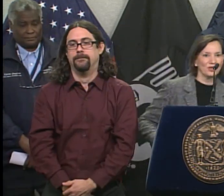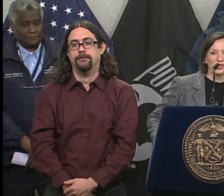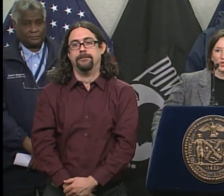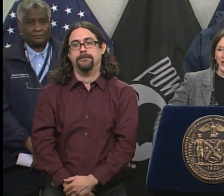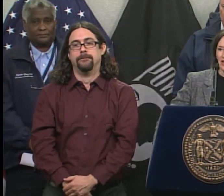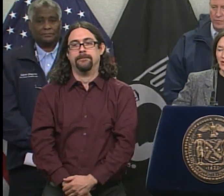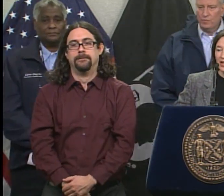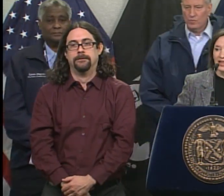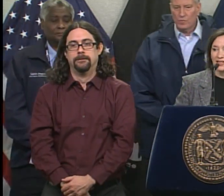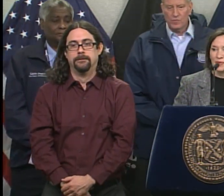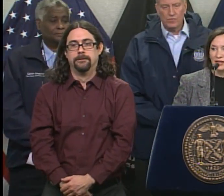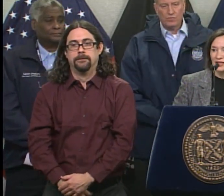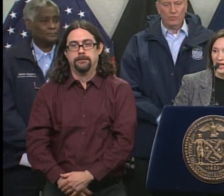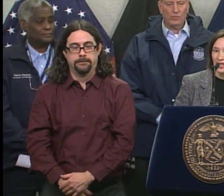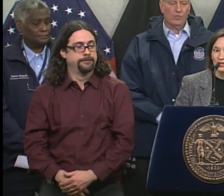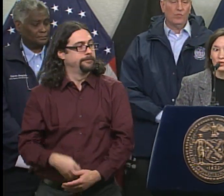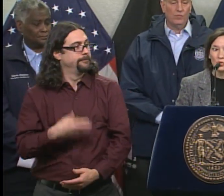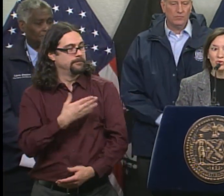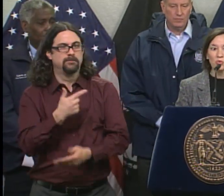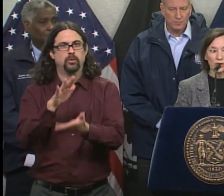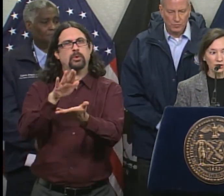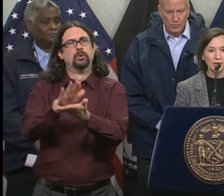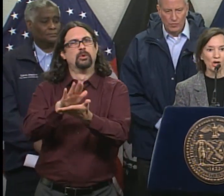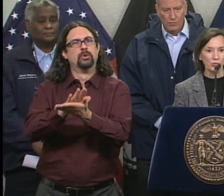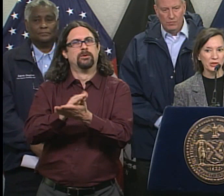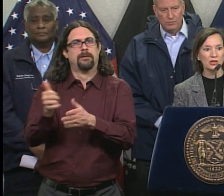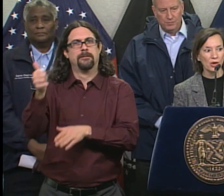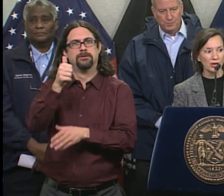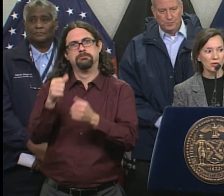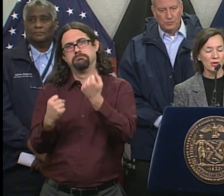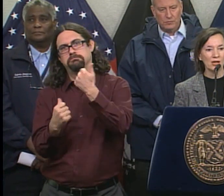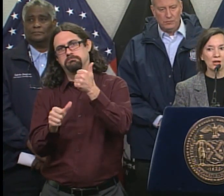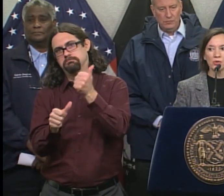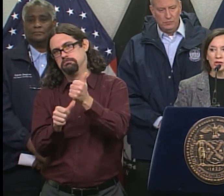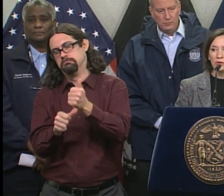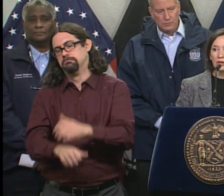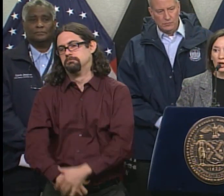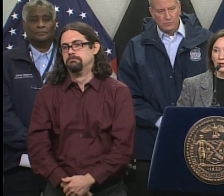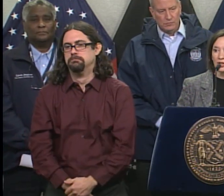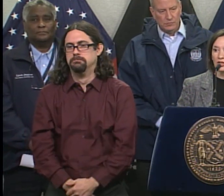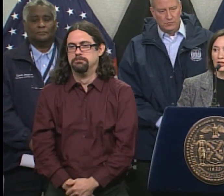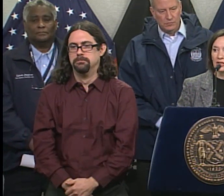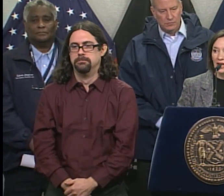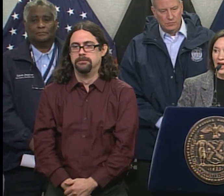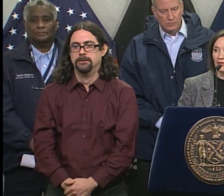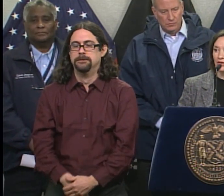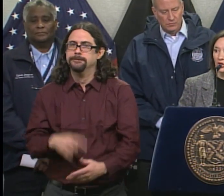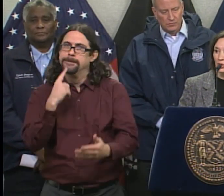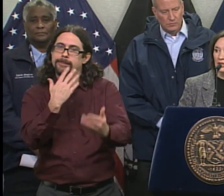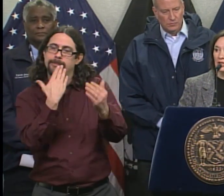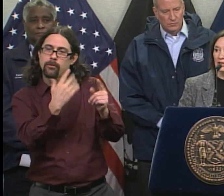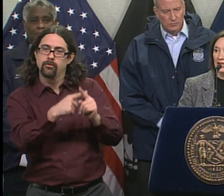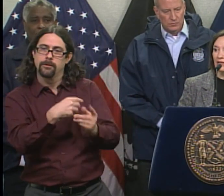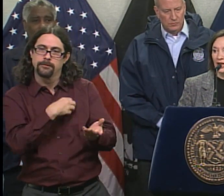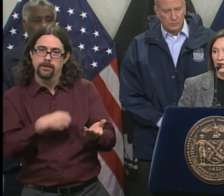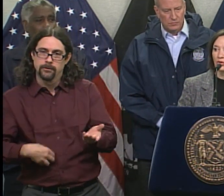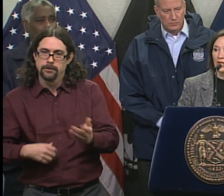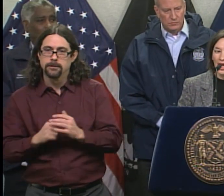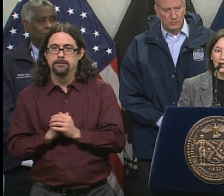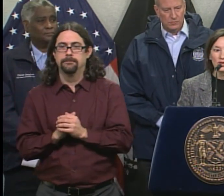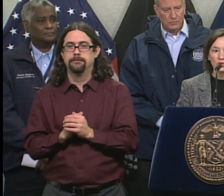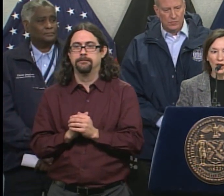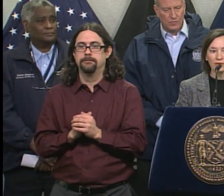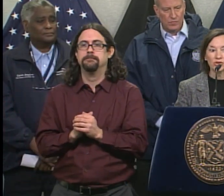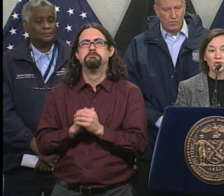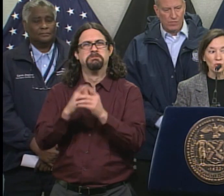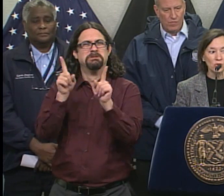Thank you, Mr. Mayor. As the mayor said, schools will be open tomorrow. We do encourage staff, students to leave extra